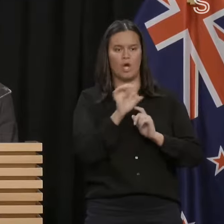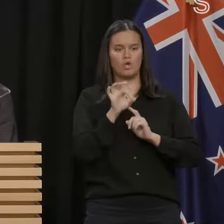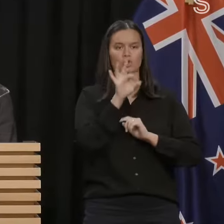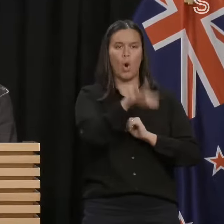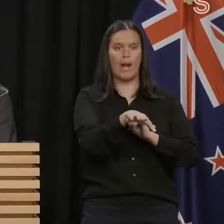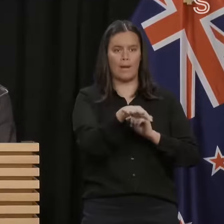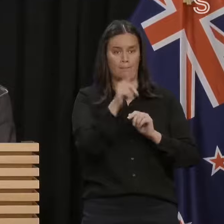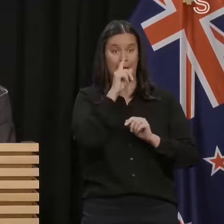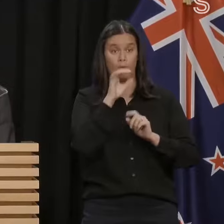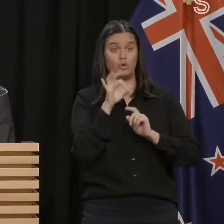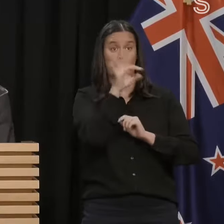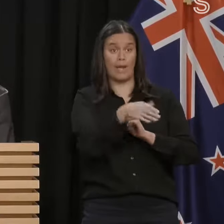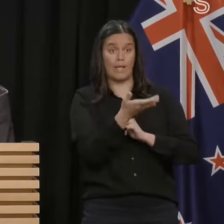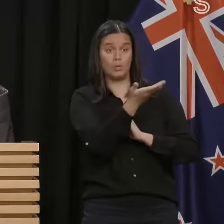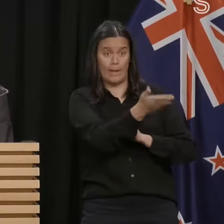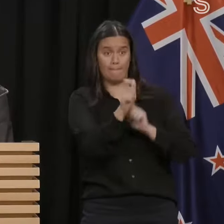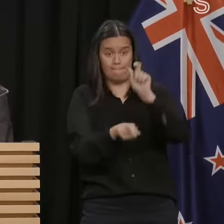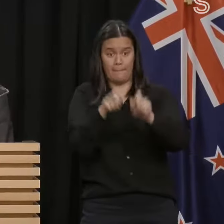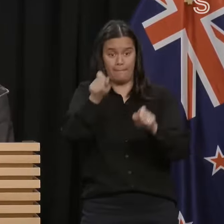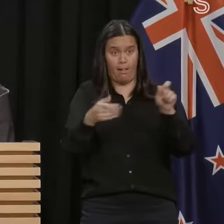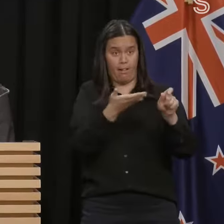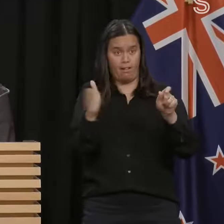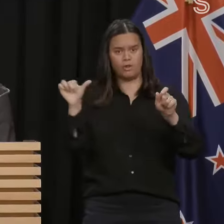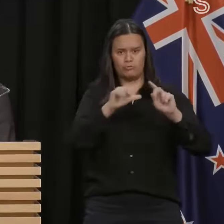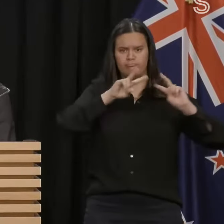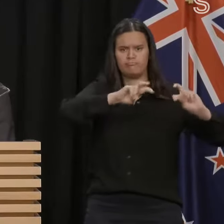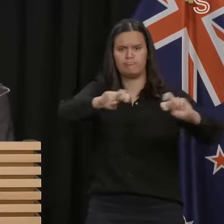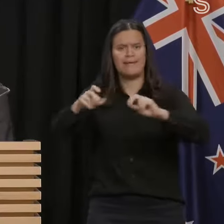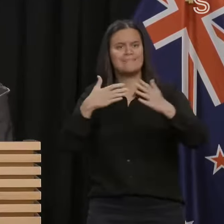These are the donations I guess Stuart